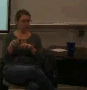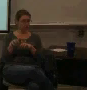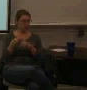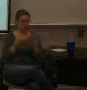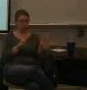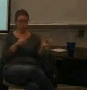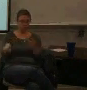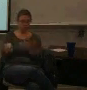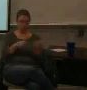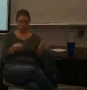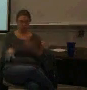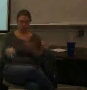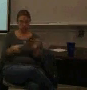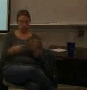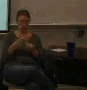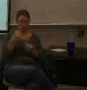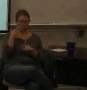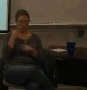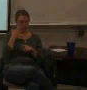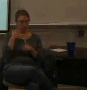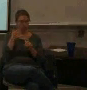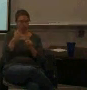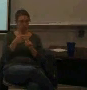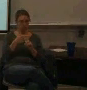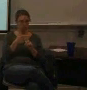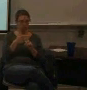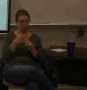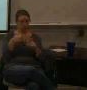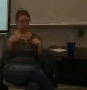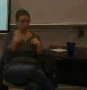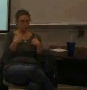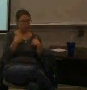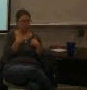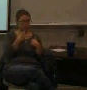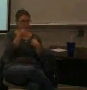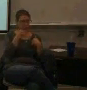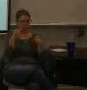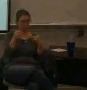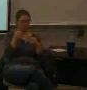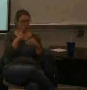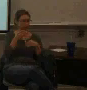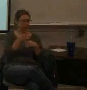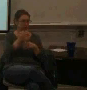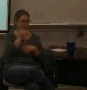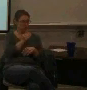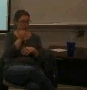and he'd throw them in there, take them down to California to sell them to the pet food stores for fish food.